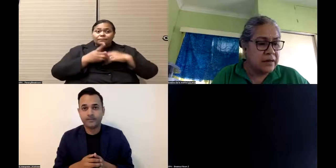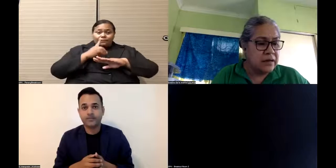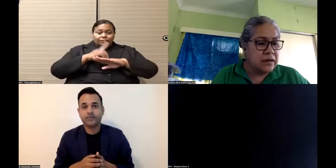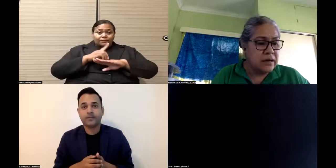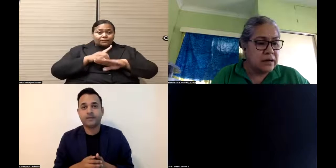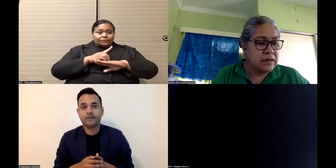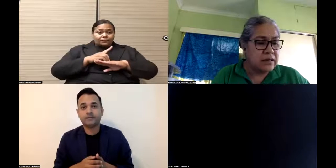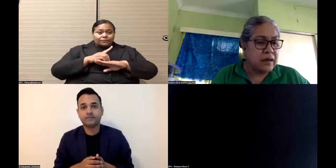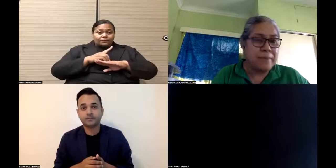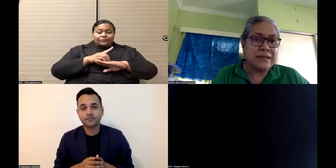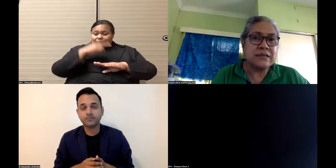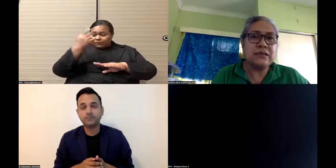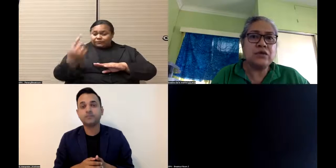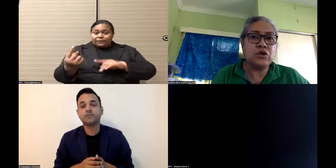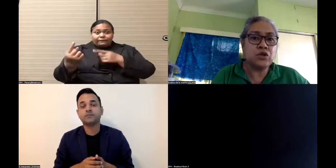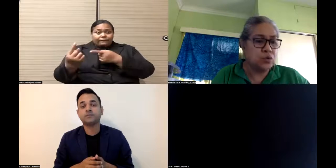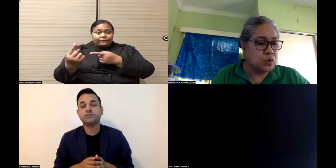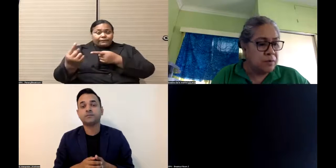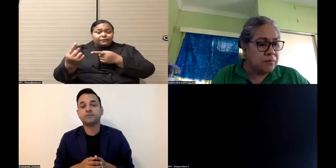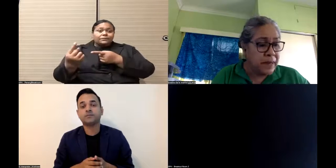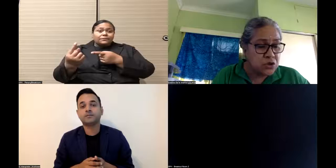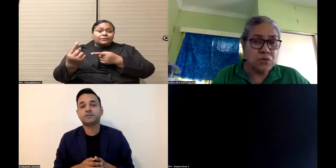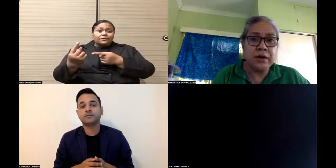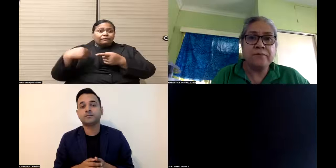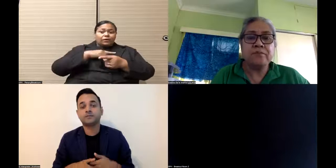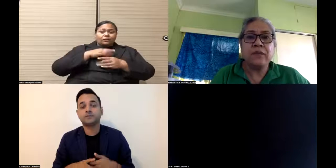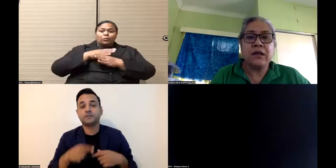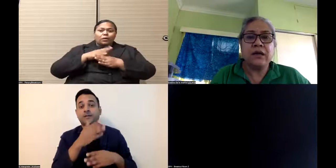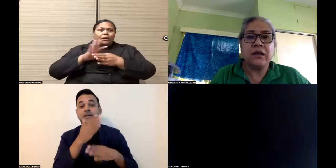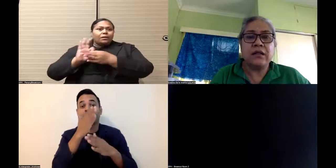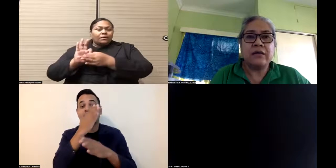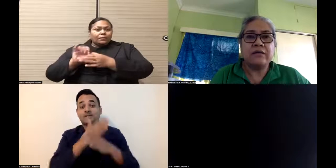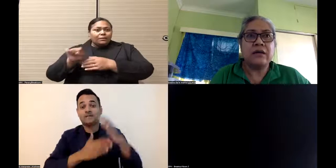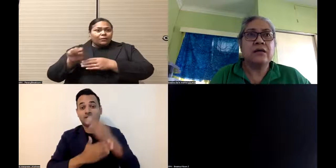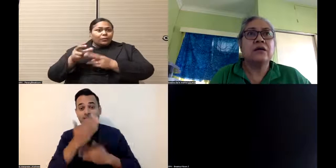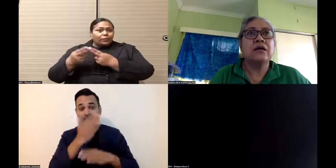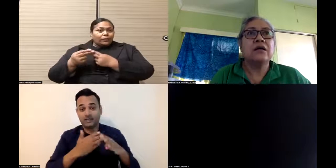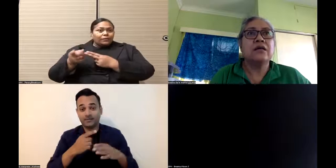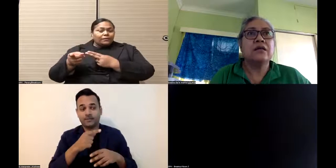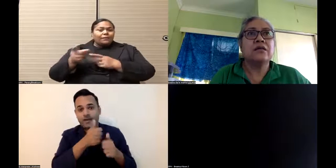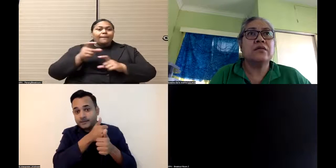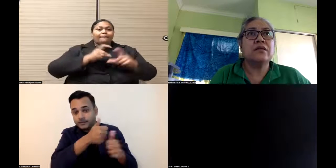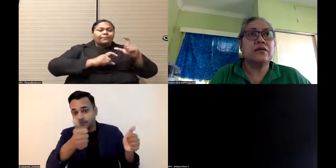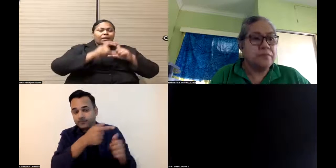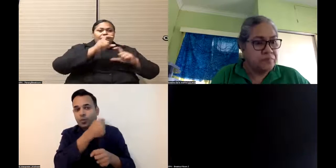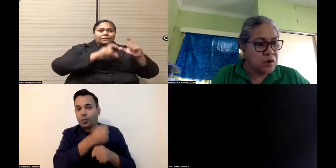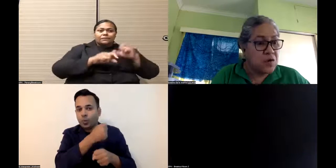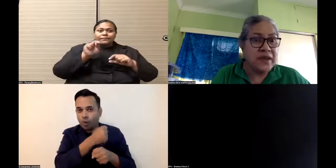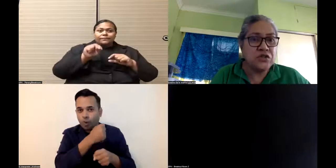area, the capacity to make sure that